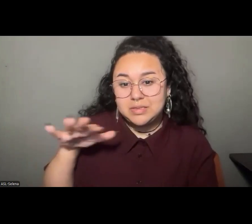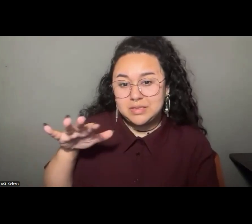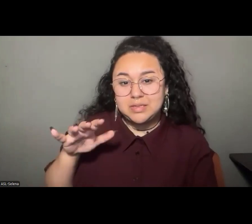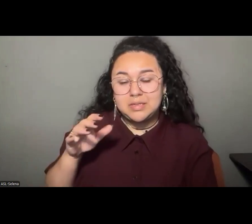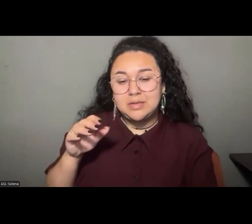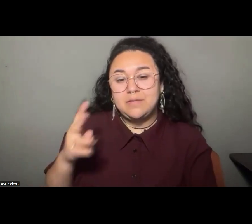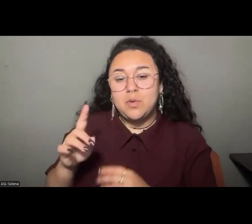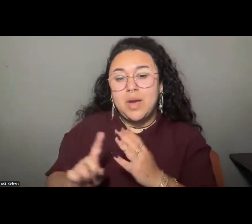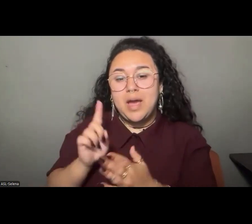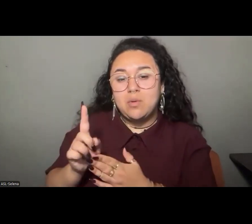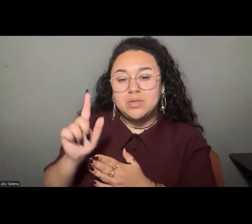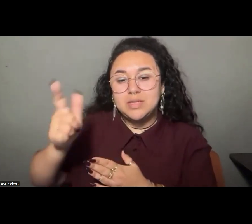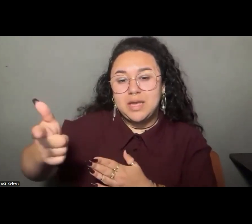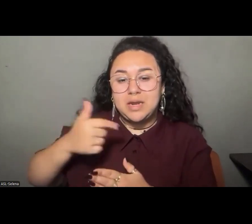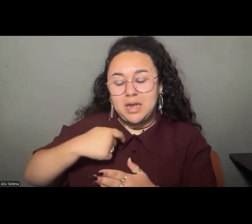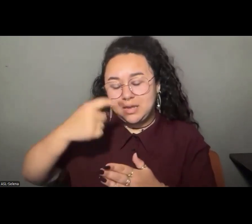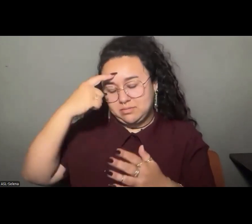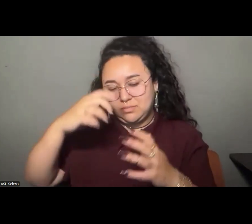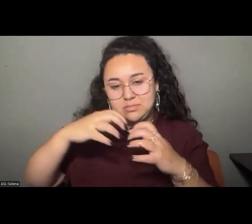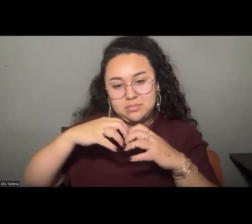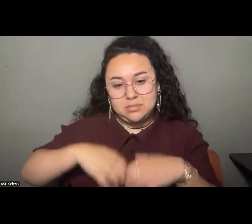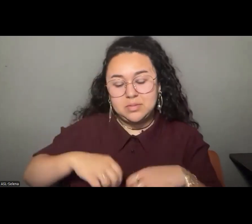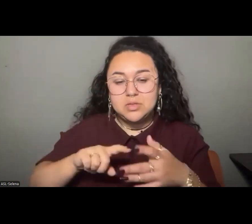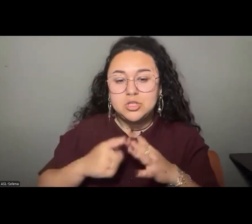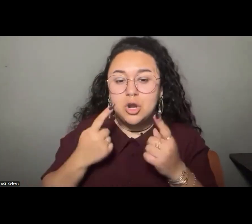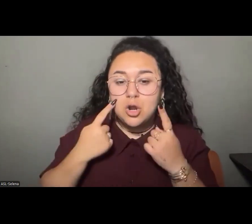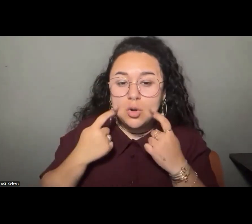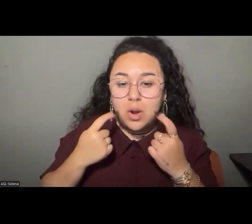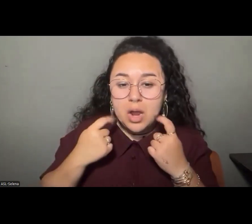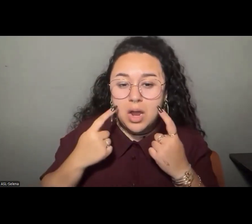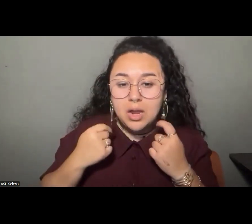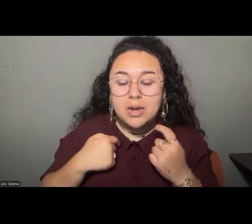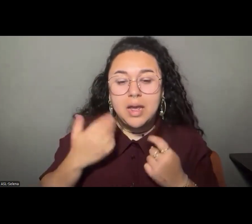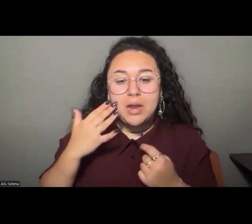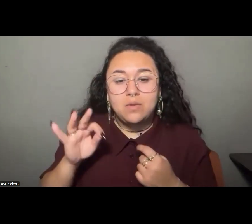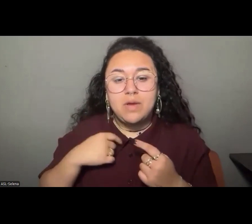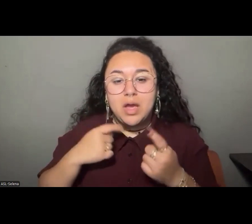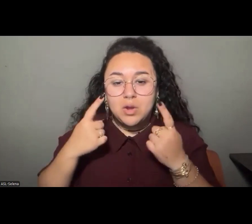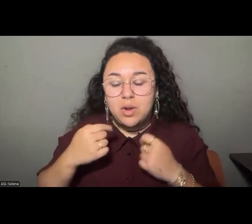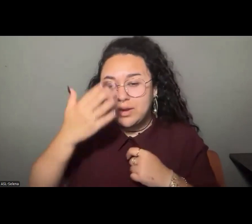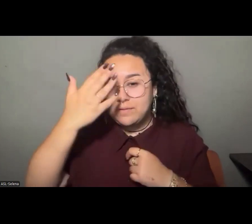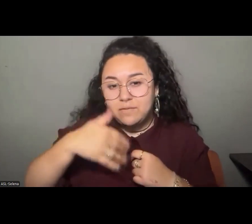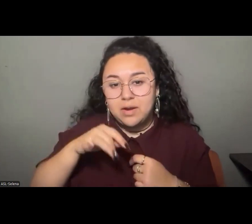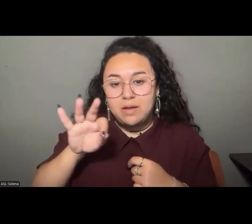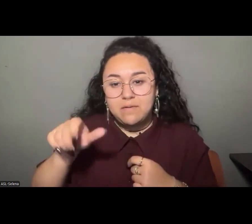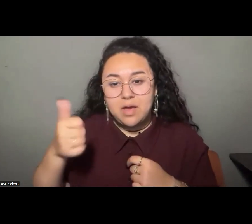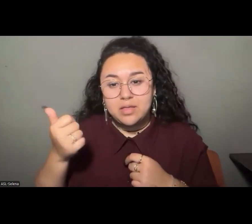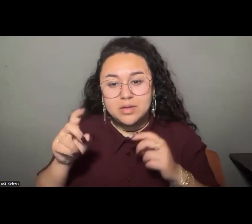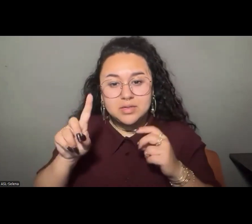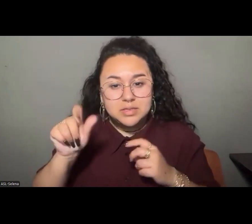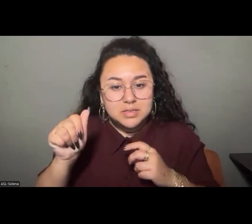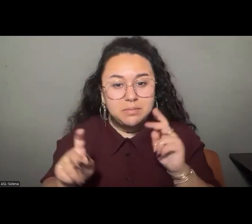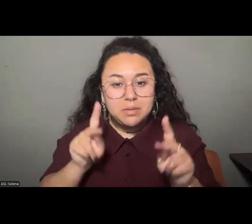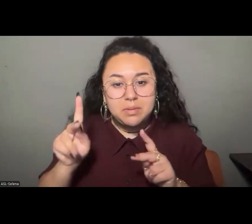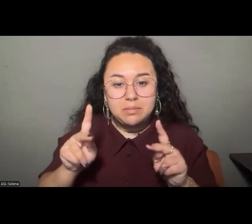hours in, I break down and I start crying. And I'm like, and I don't know if I've cried in front of other disabled kin